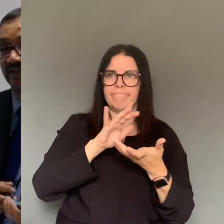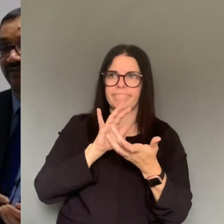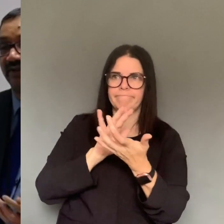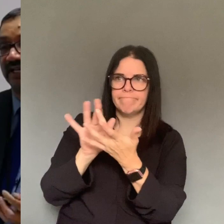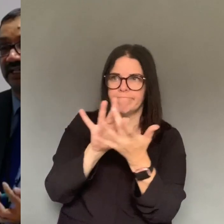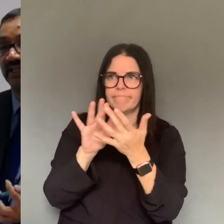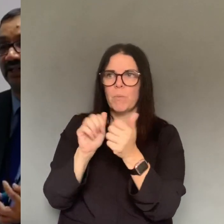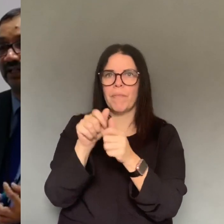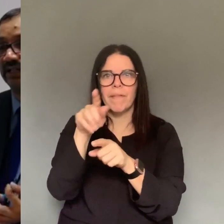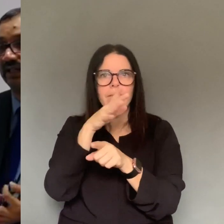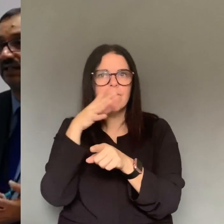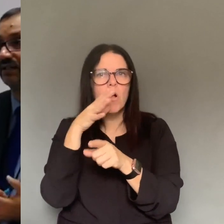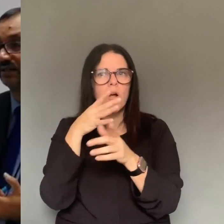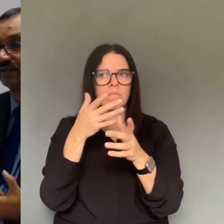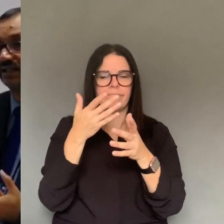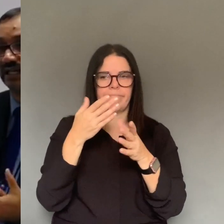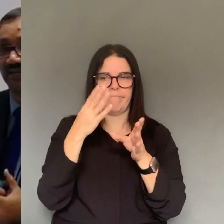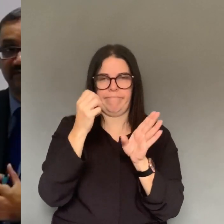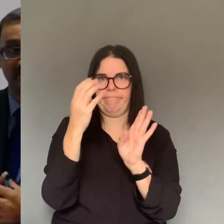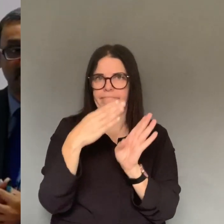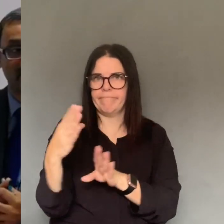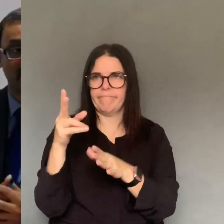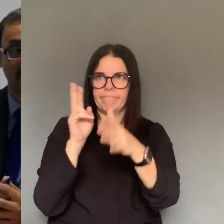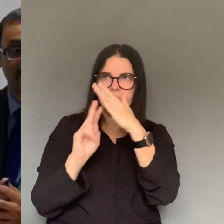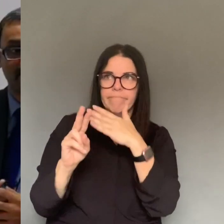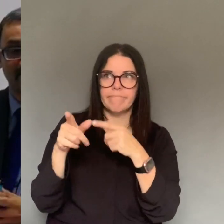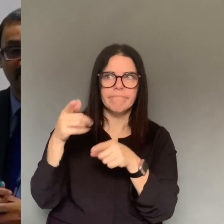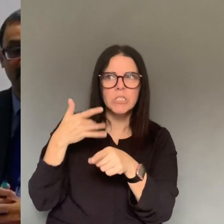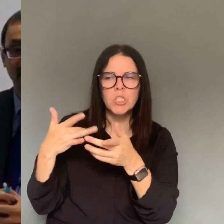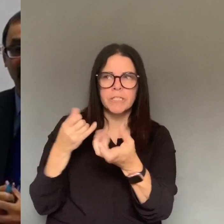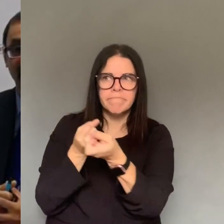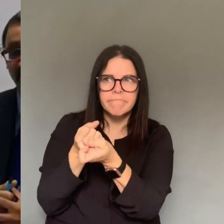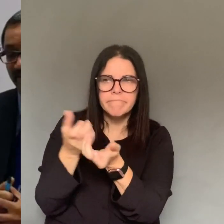farms for any concerns that they have.